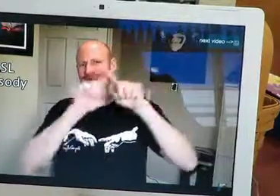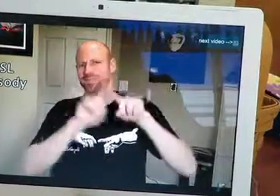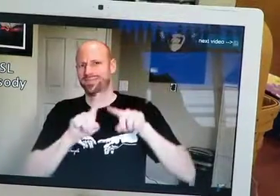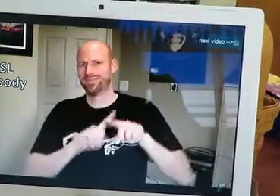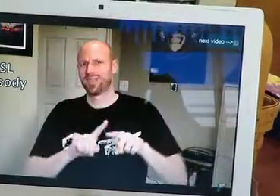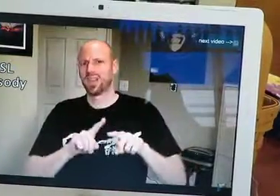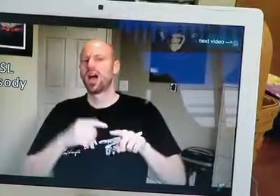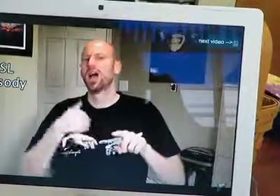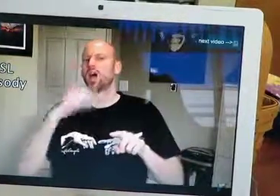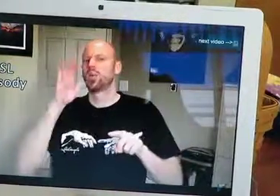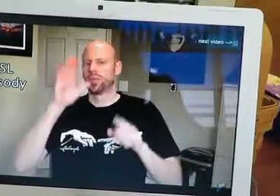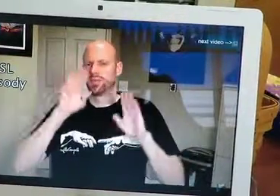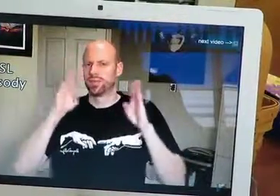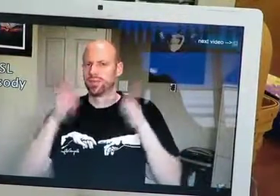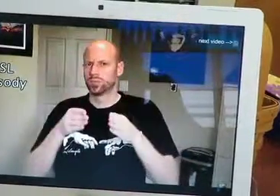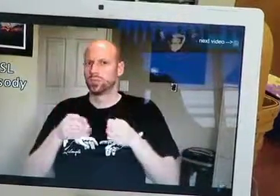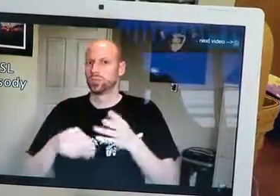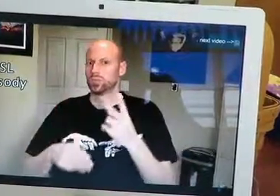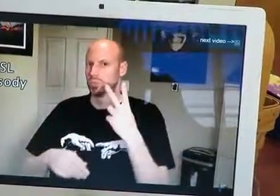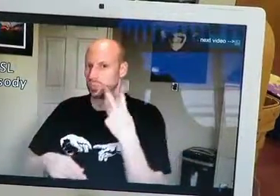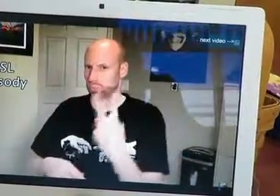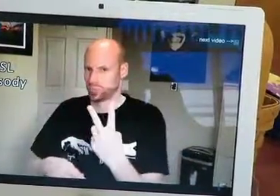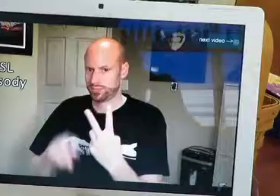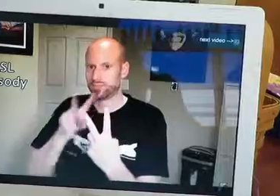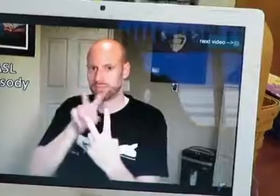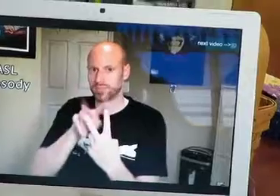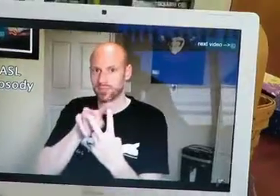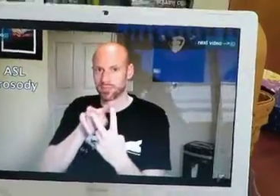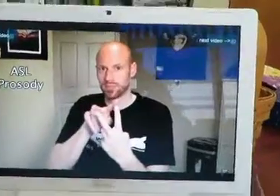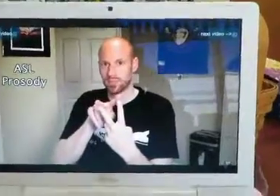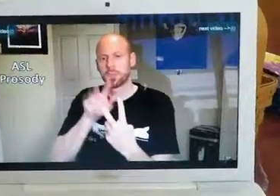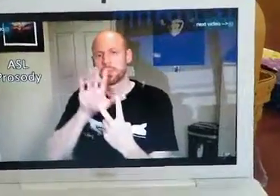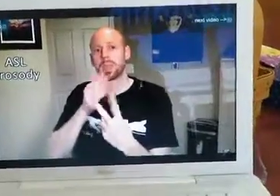So we have the ASL movement as well. And we'll focus on two different ways.